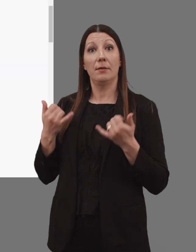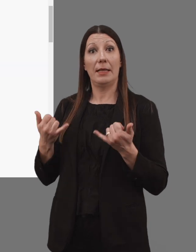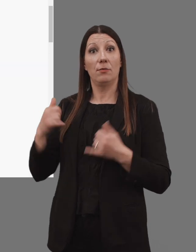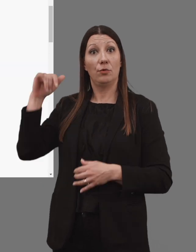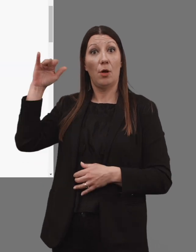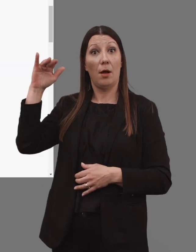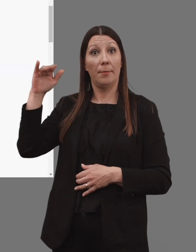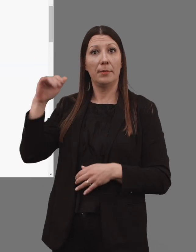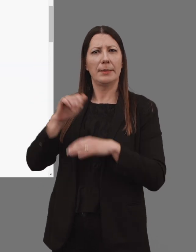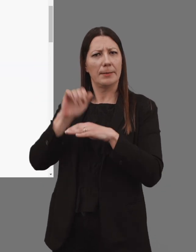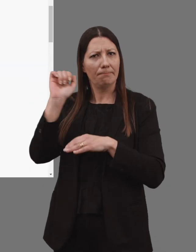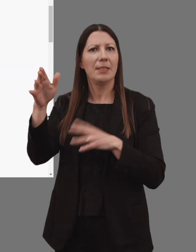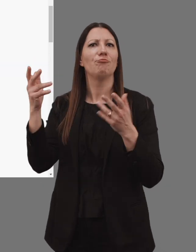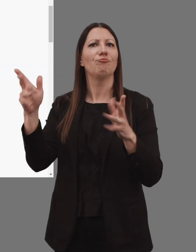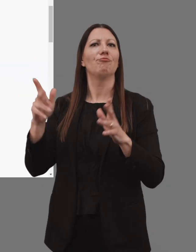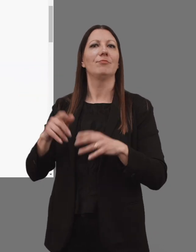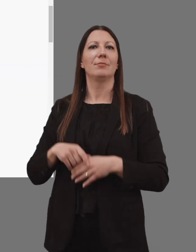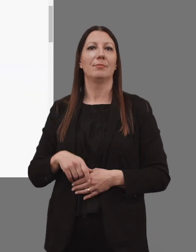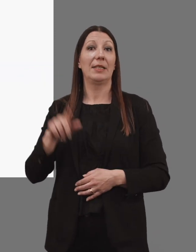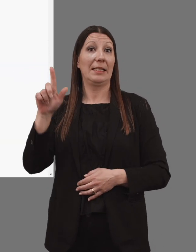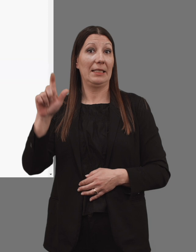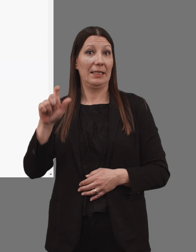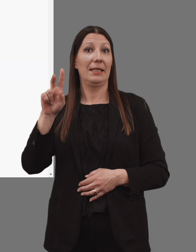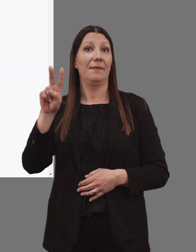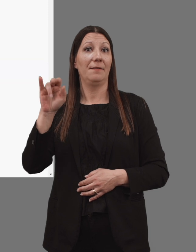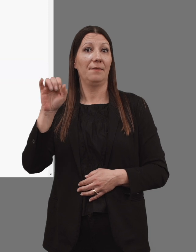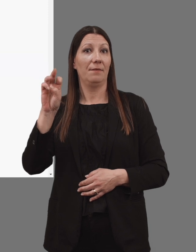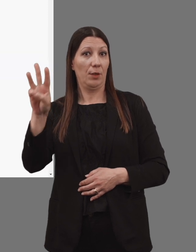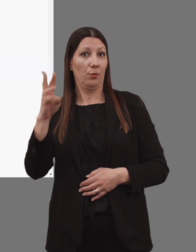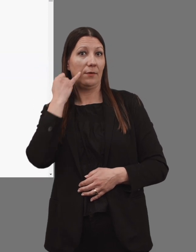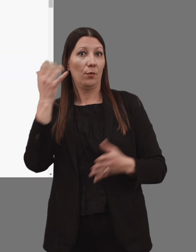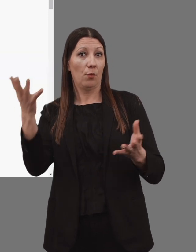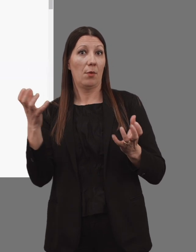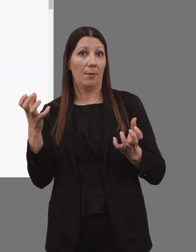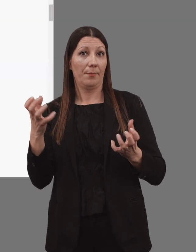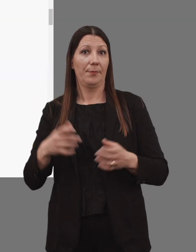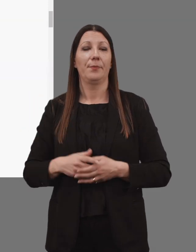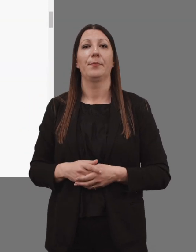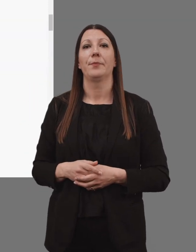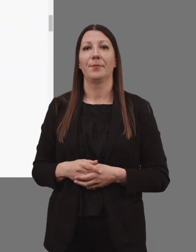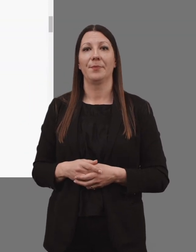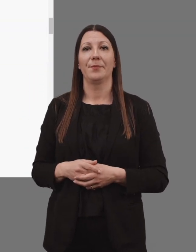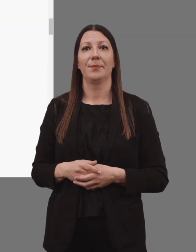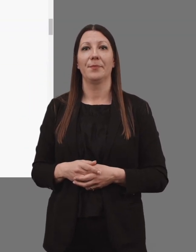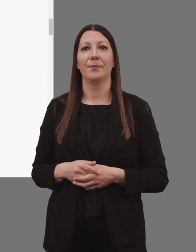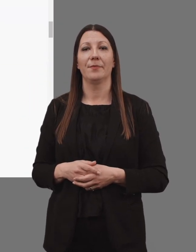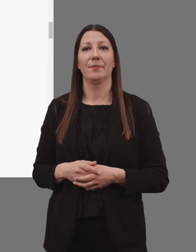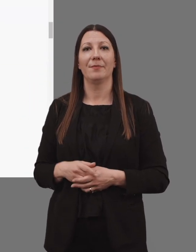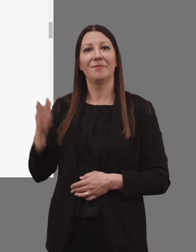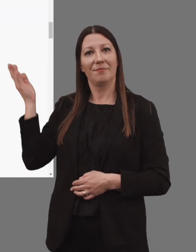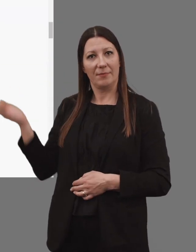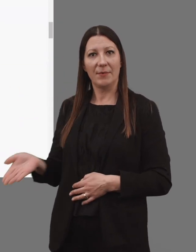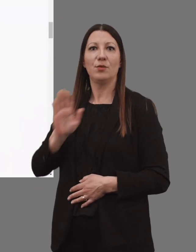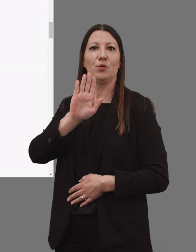top here says submitted, and we're able to view that if we would like to. So again, this is the